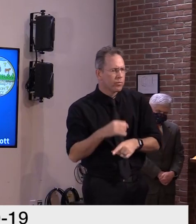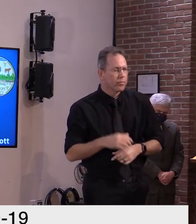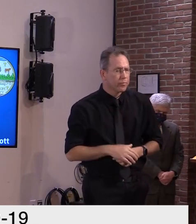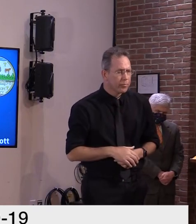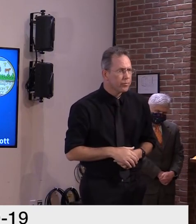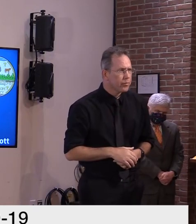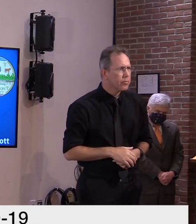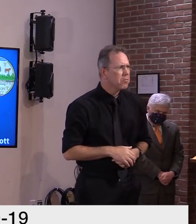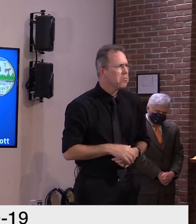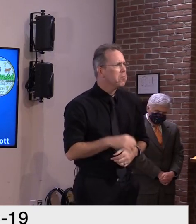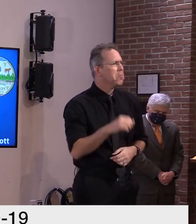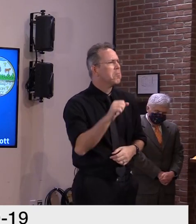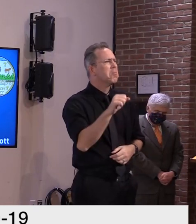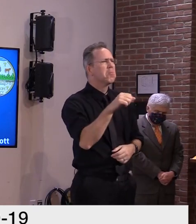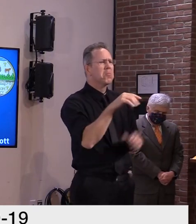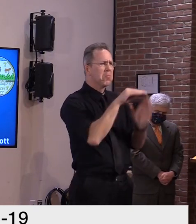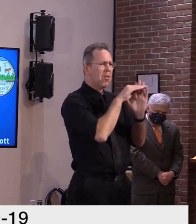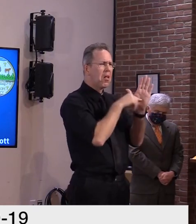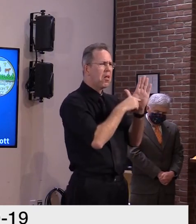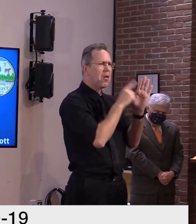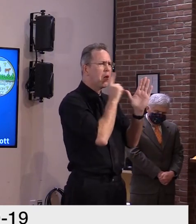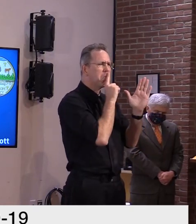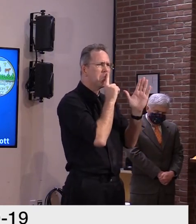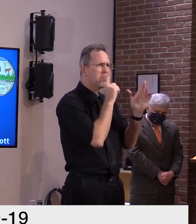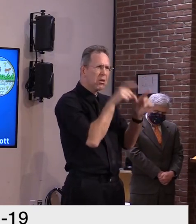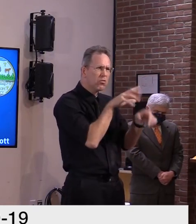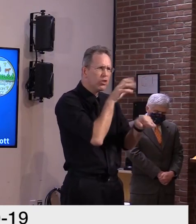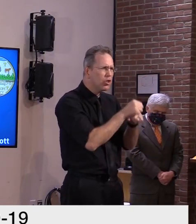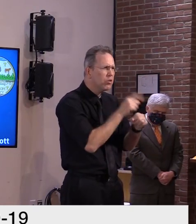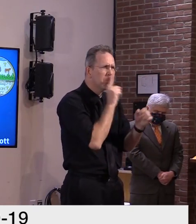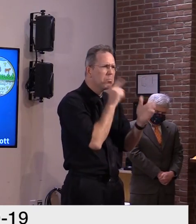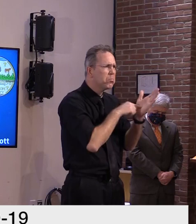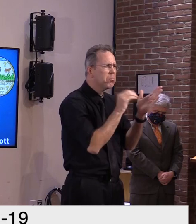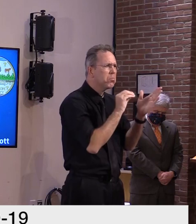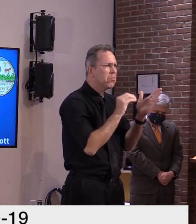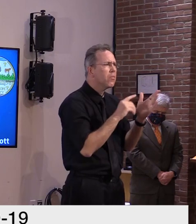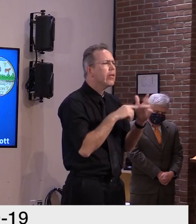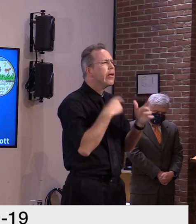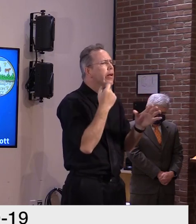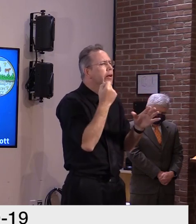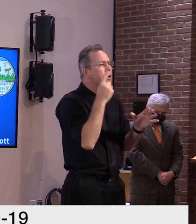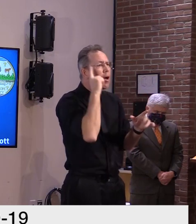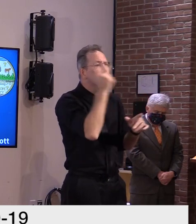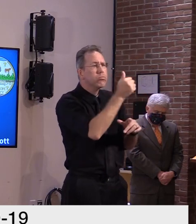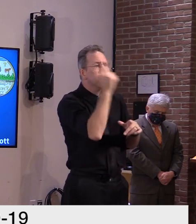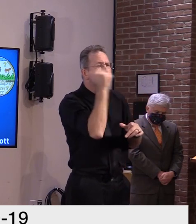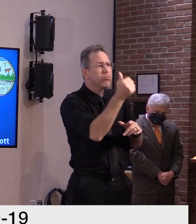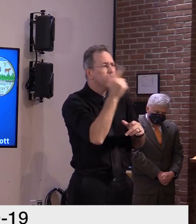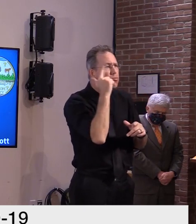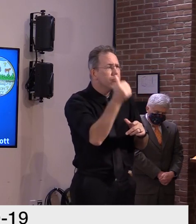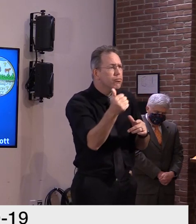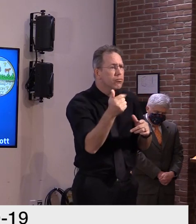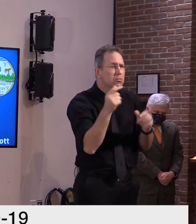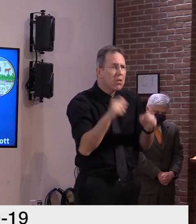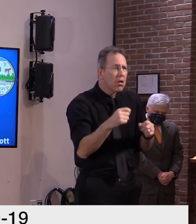system for skiers. So some resorts have implemented those, and basically we're telling